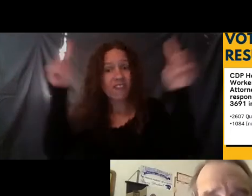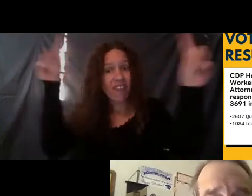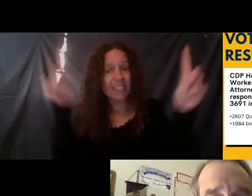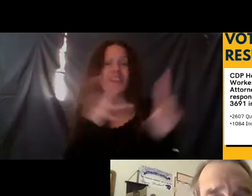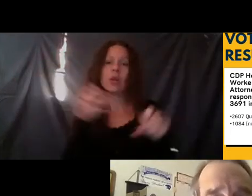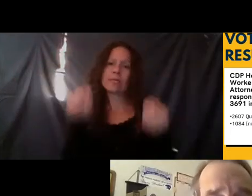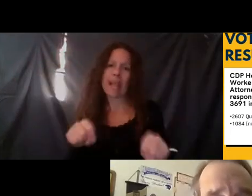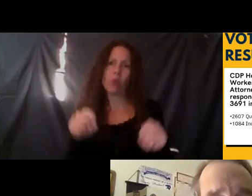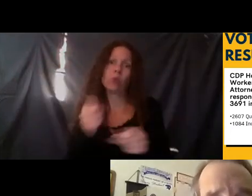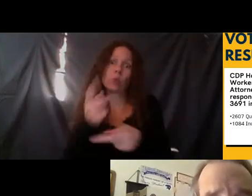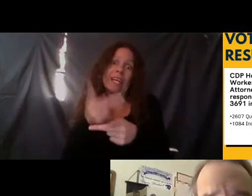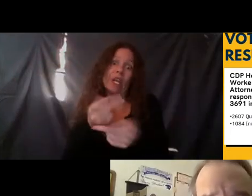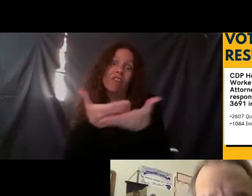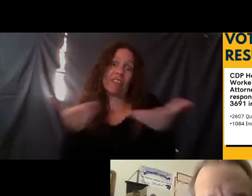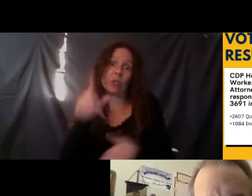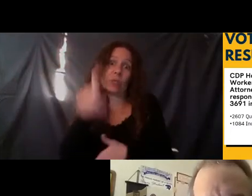Next slide.